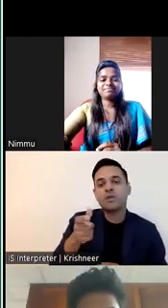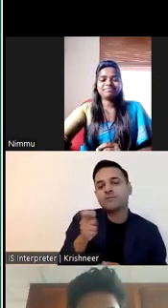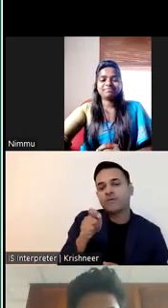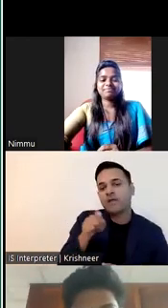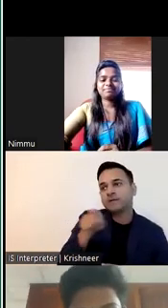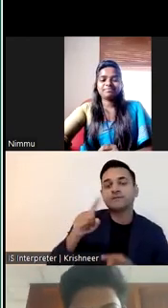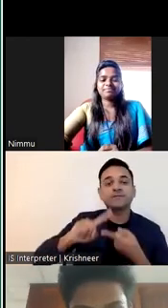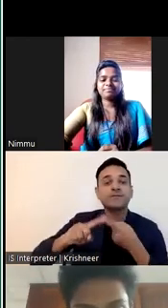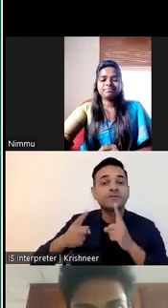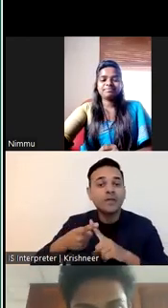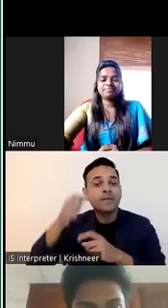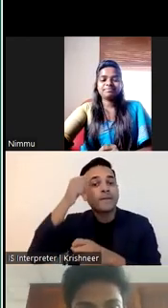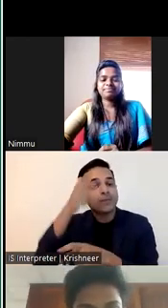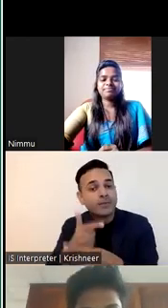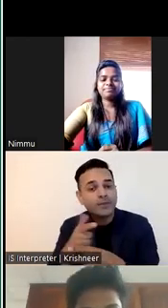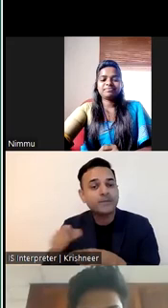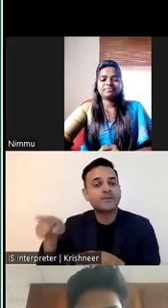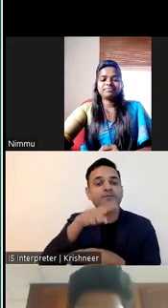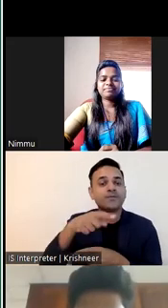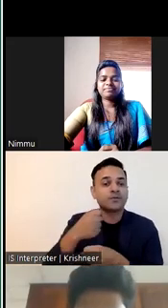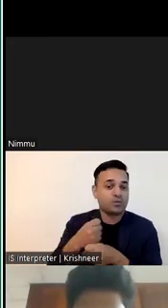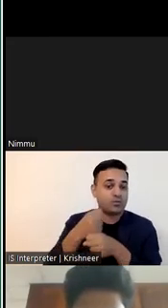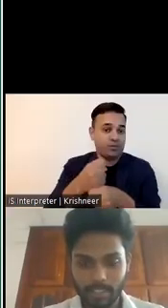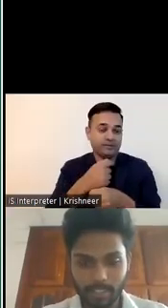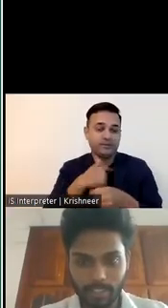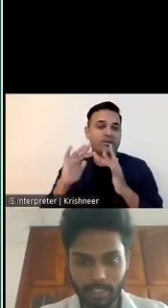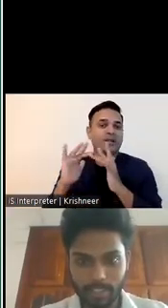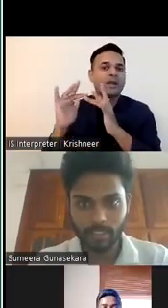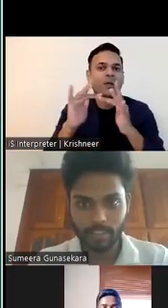Cool. Thank you. Thank you. Thank you, Nemo. Thank you very much. Have you heard me?